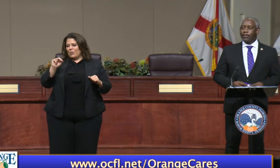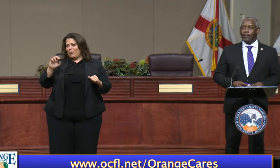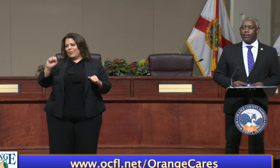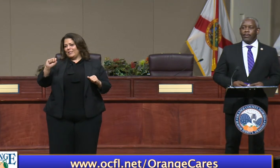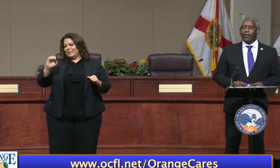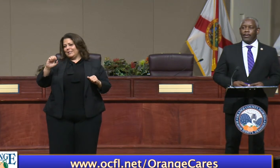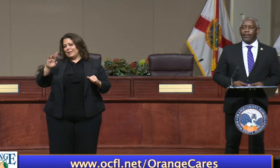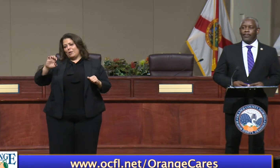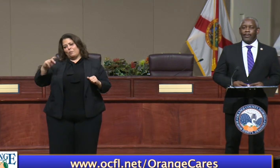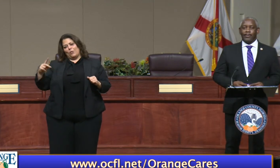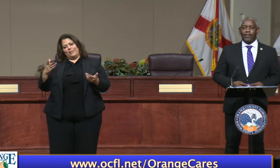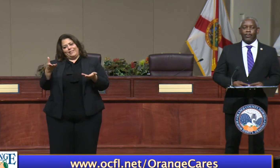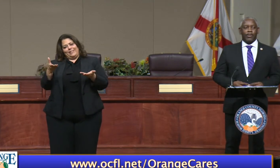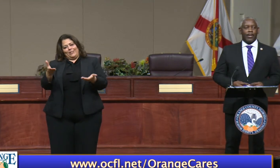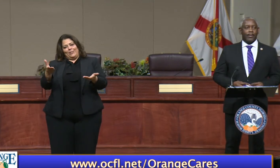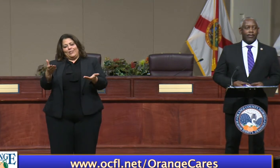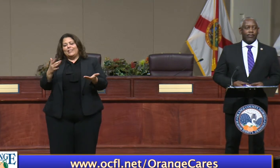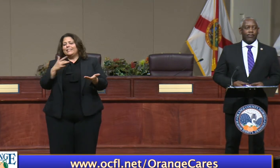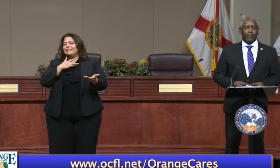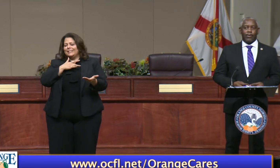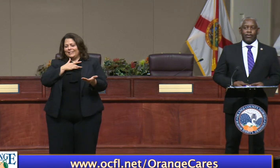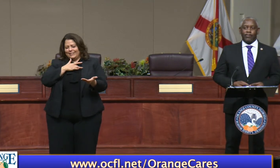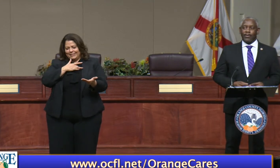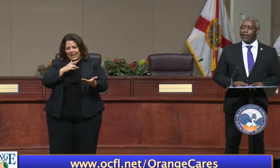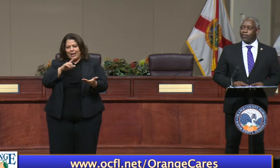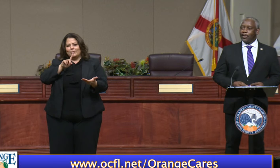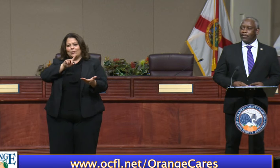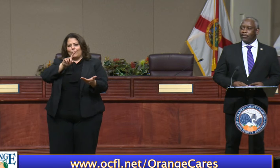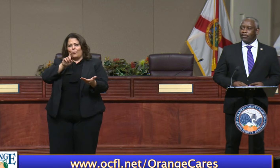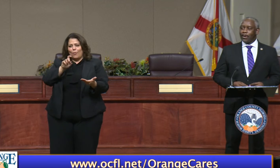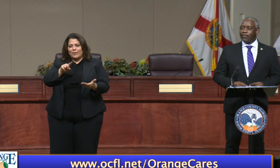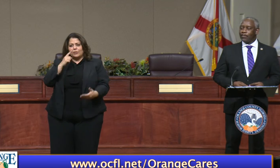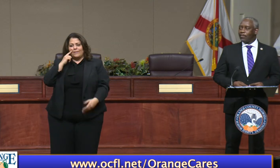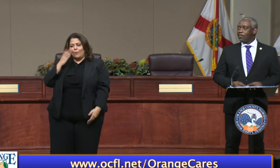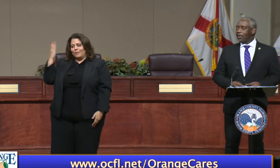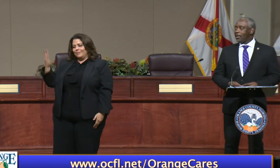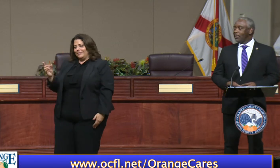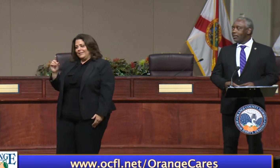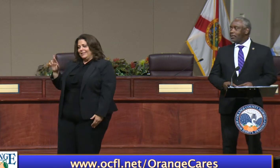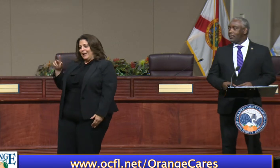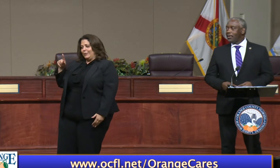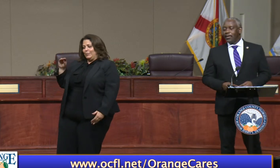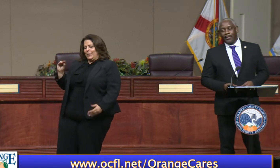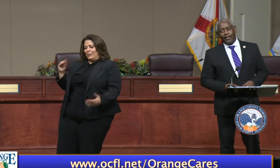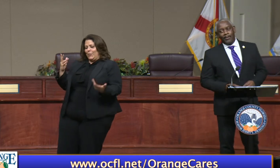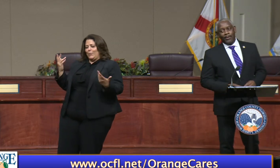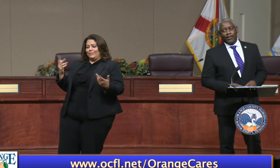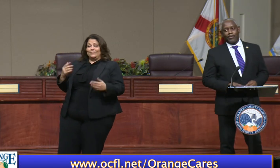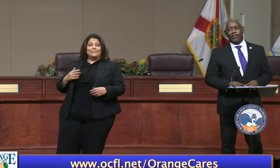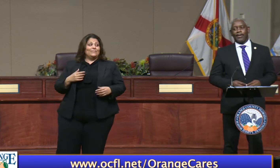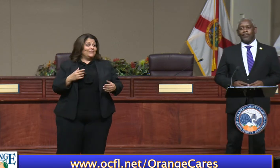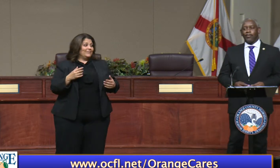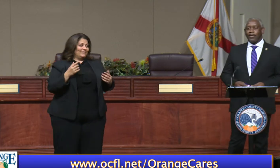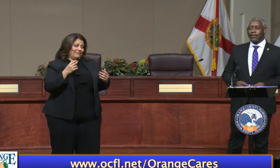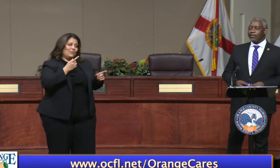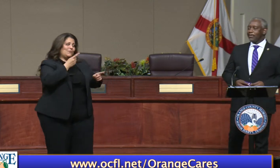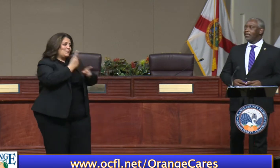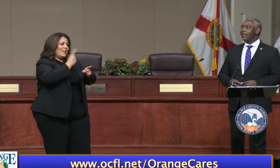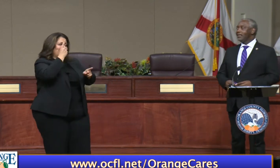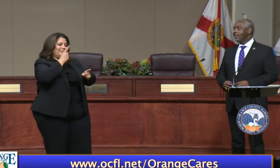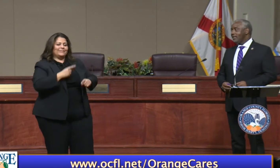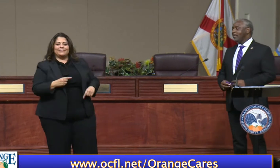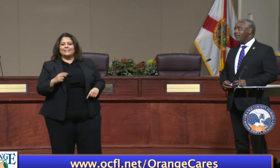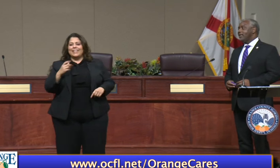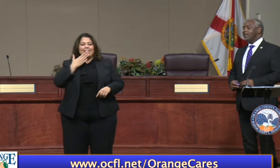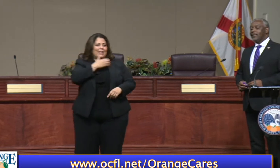here, and she usually has a question for Dr. Pino right from the very beginning. So there you go, Dr. Pino.